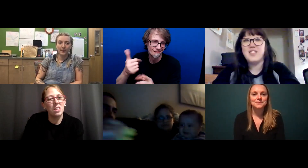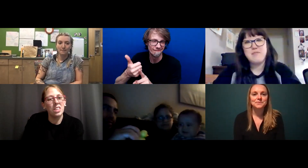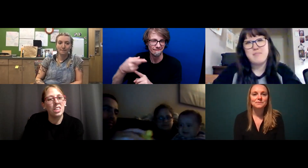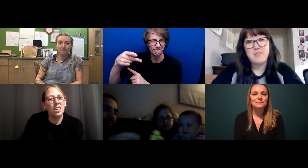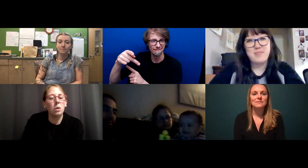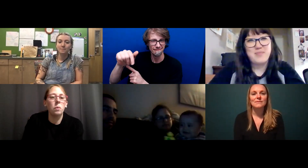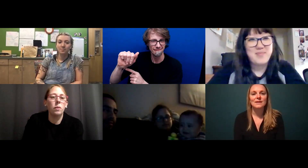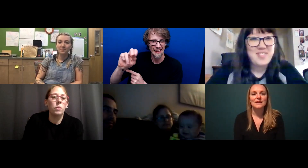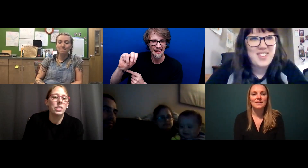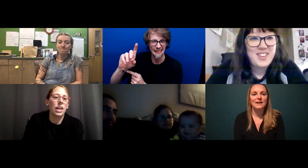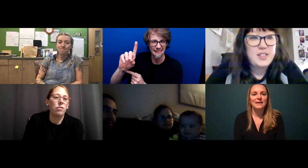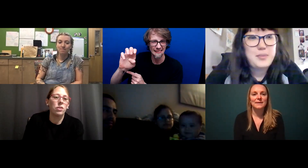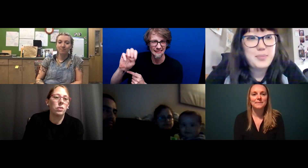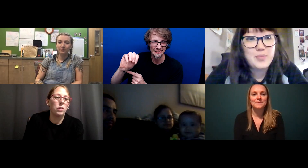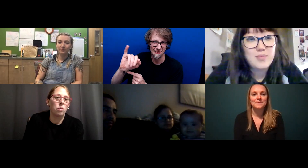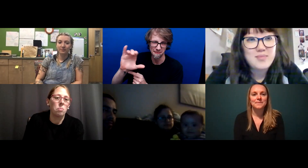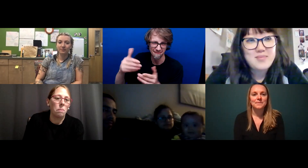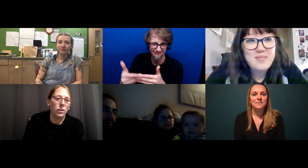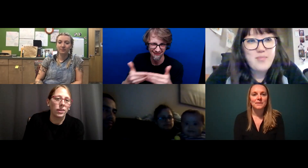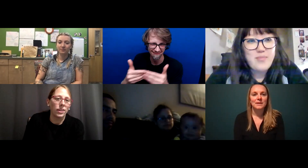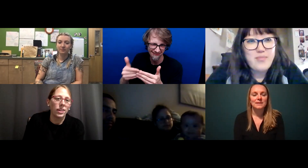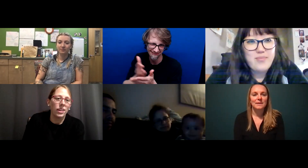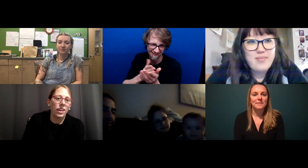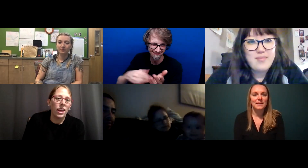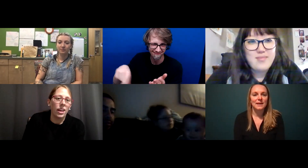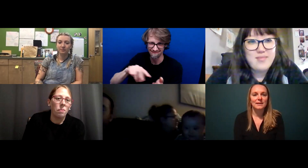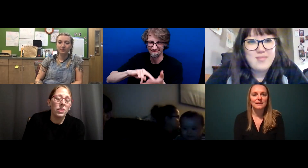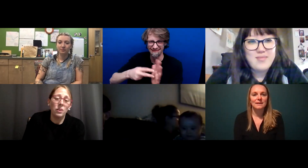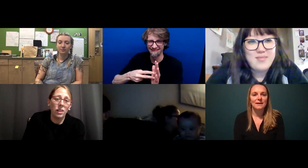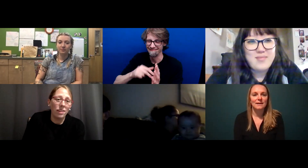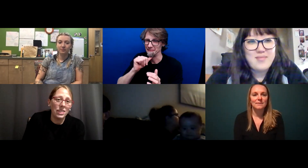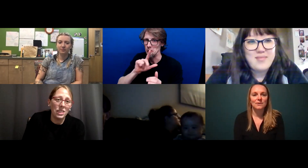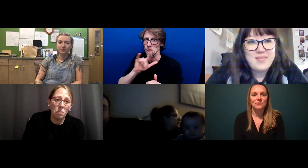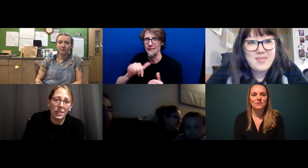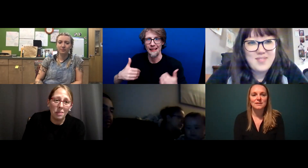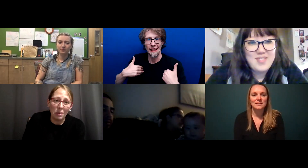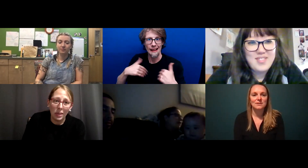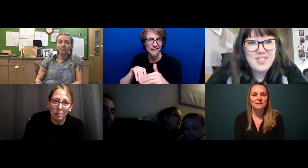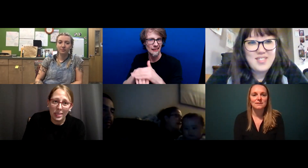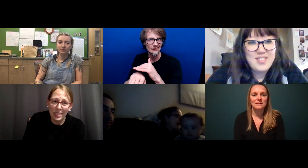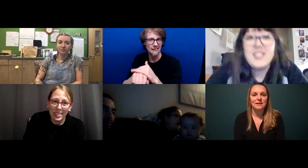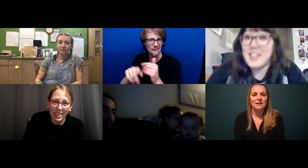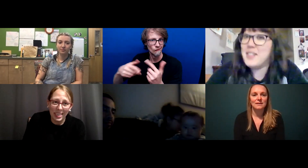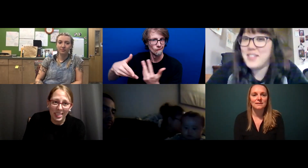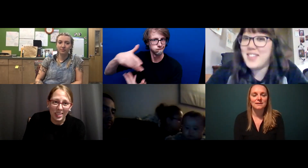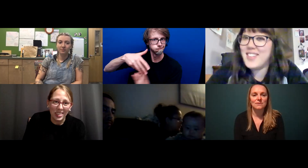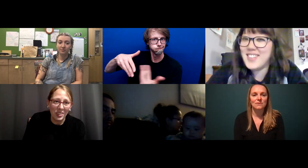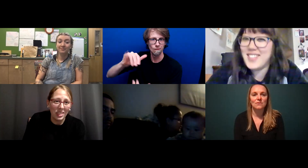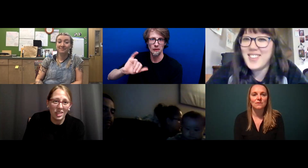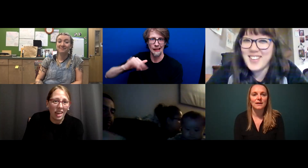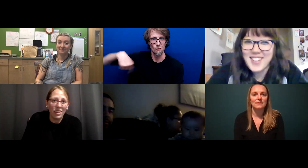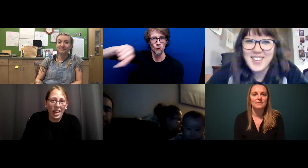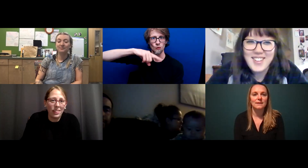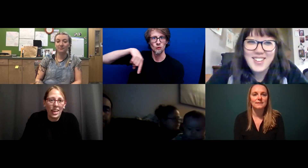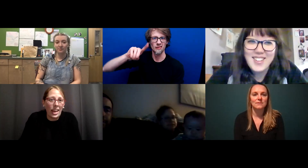Also, we just have to, remember, a lot of these are pandemic babies at this age. So they